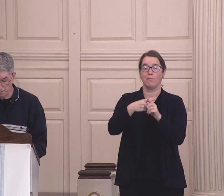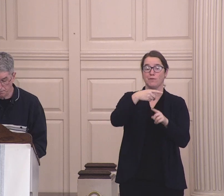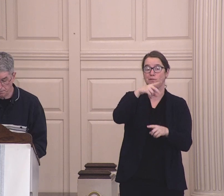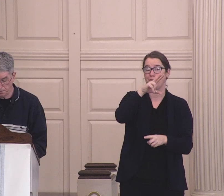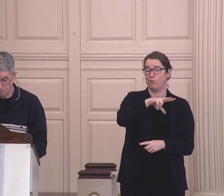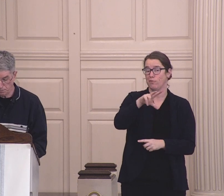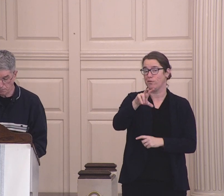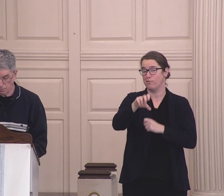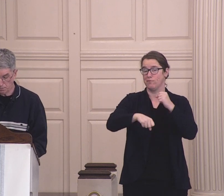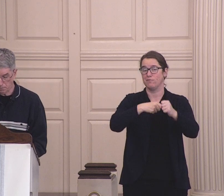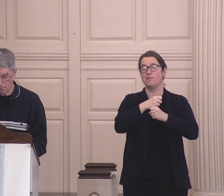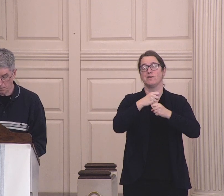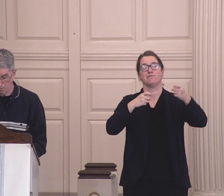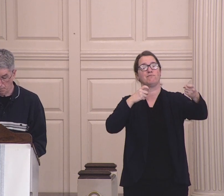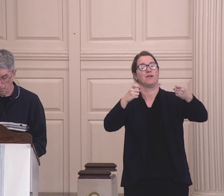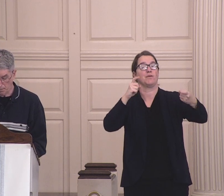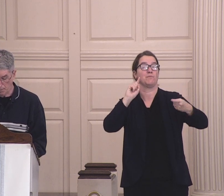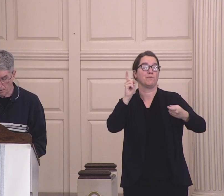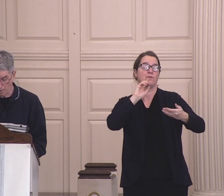Judah.